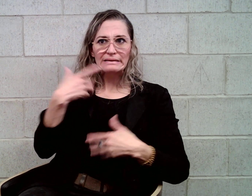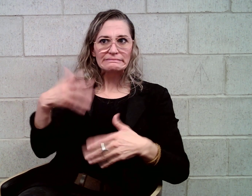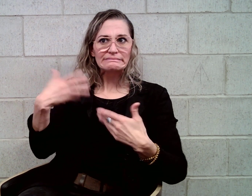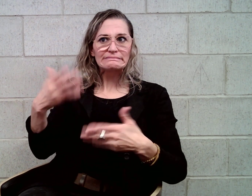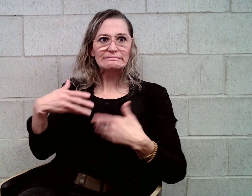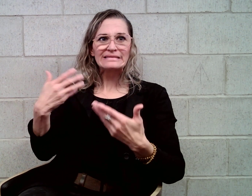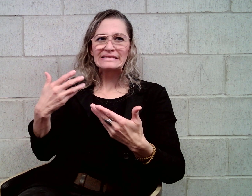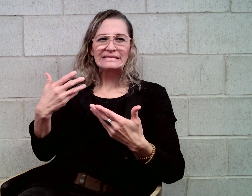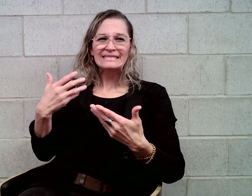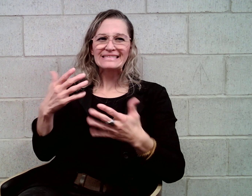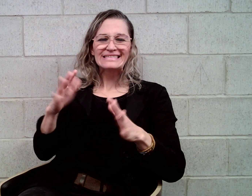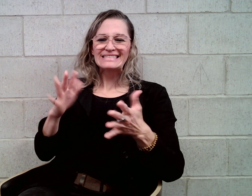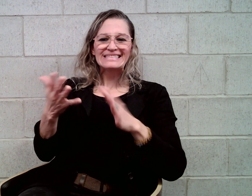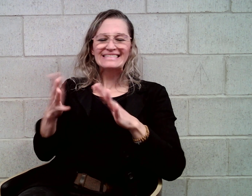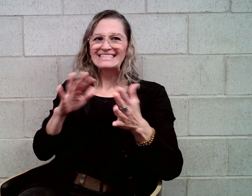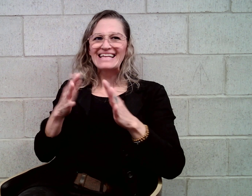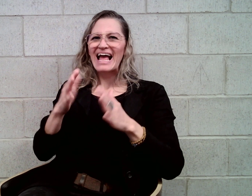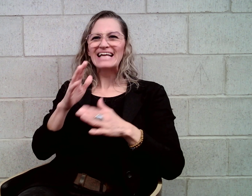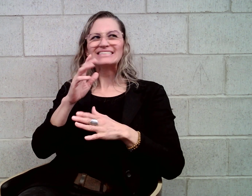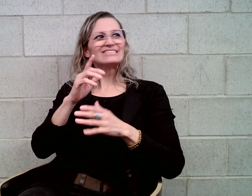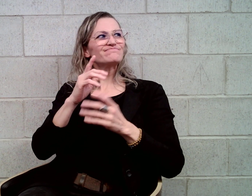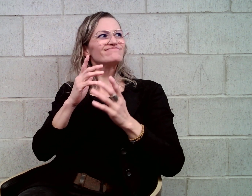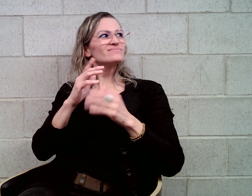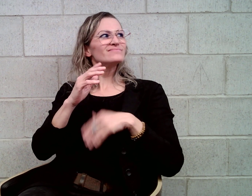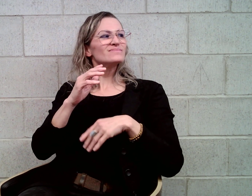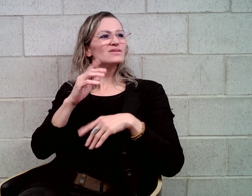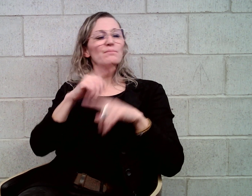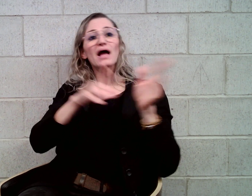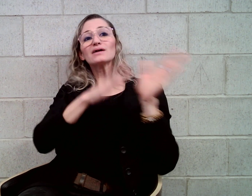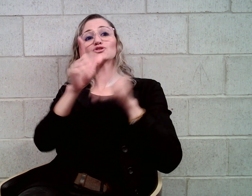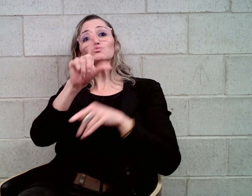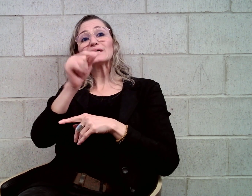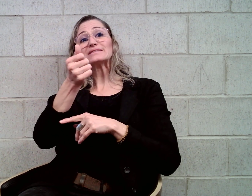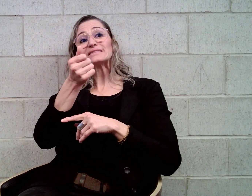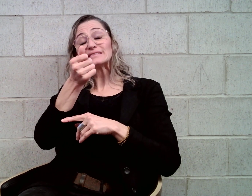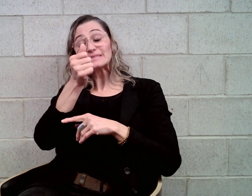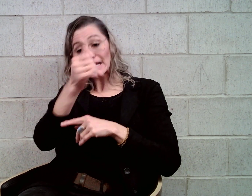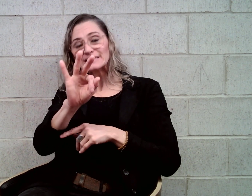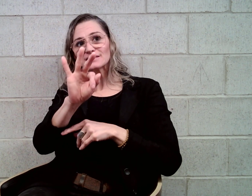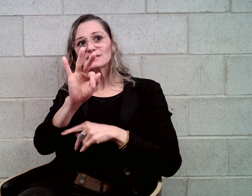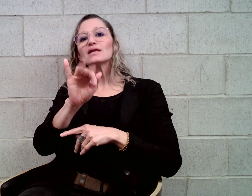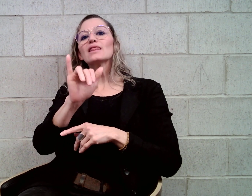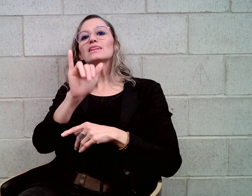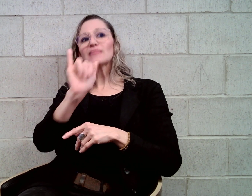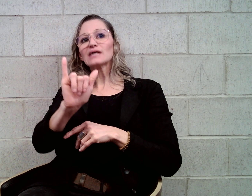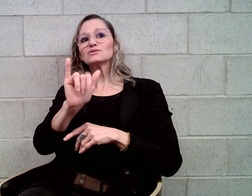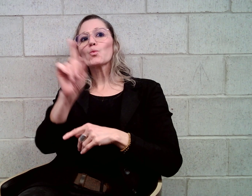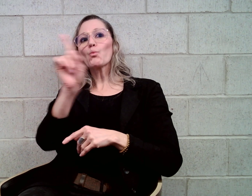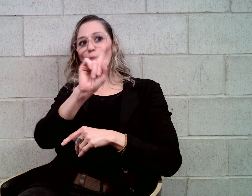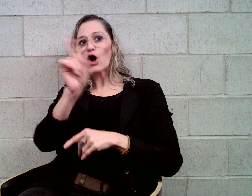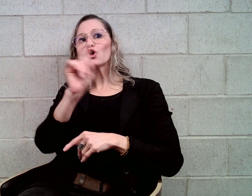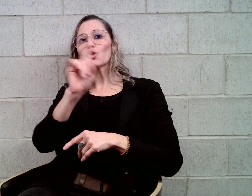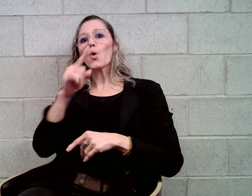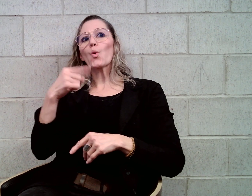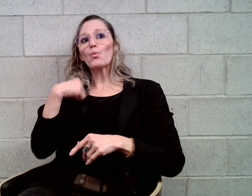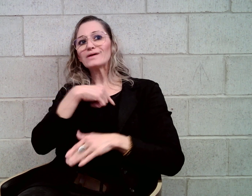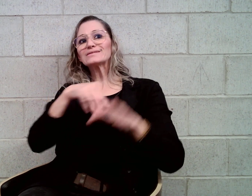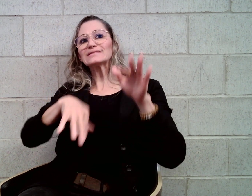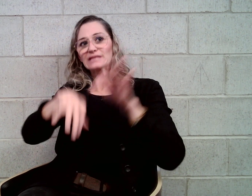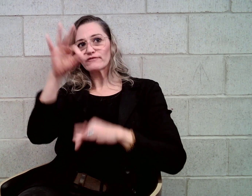long, you can only begin to feel uncomfortable imagining what it is they're saying. So in